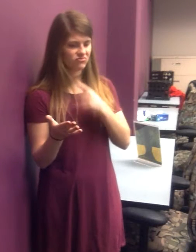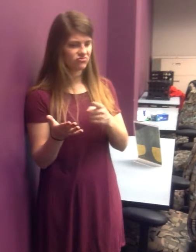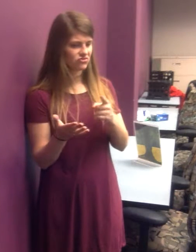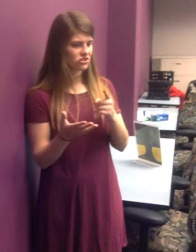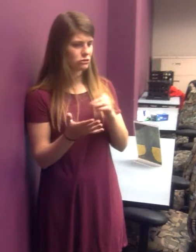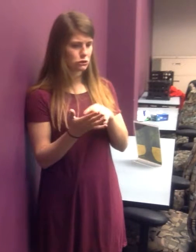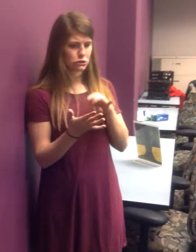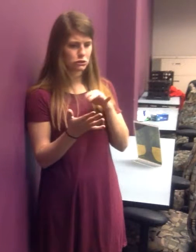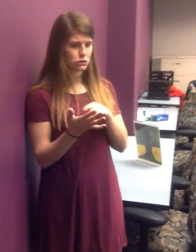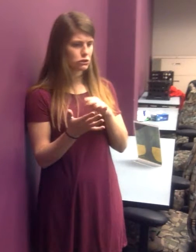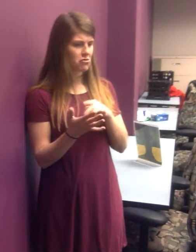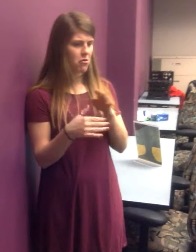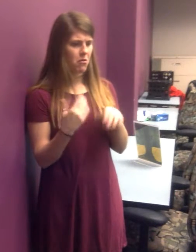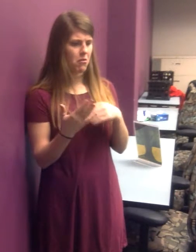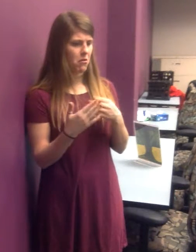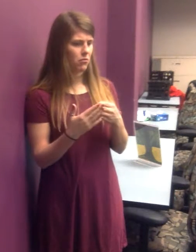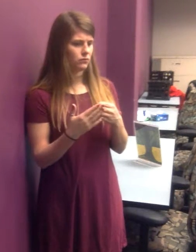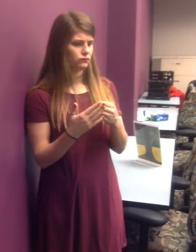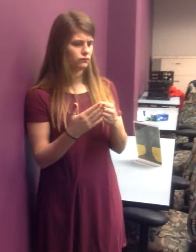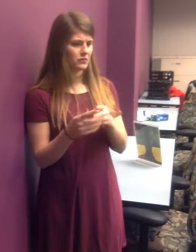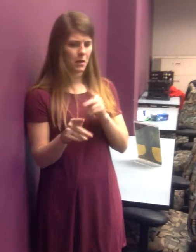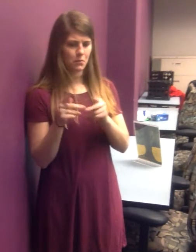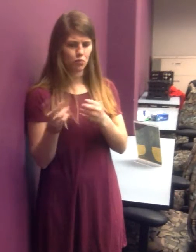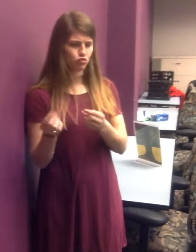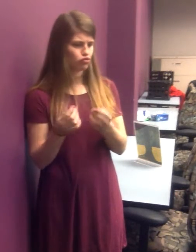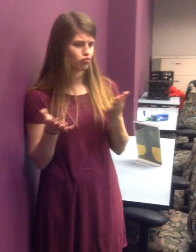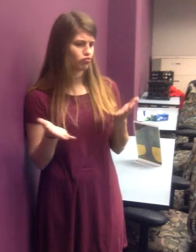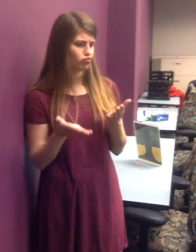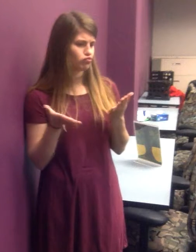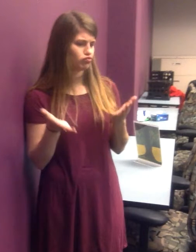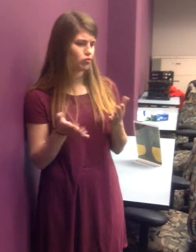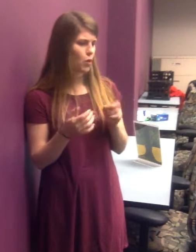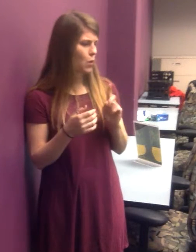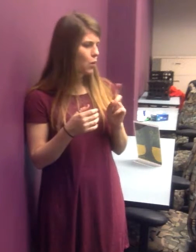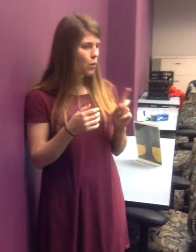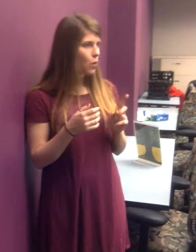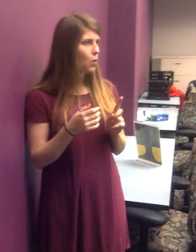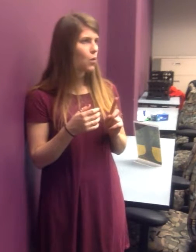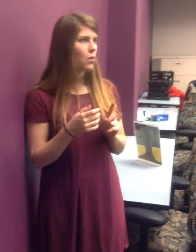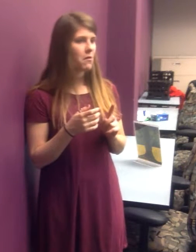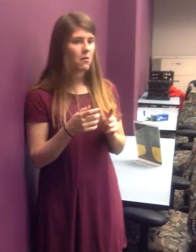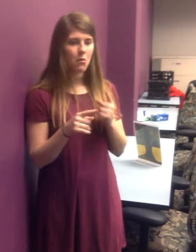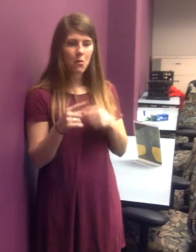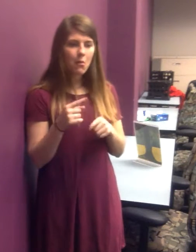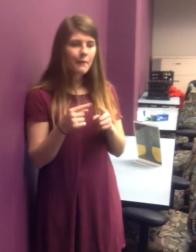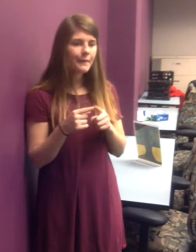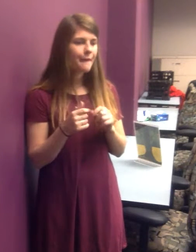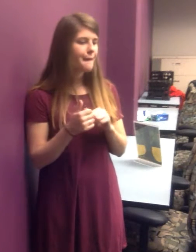study and where it was done and when it was done and how it was done. This book made better sense to me than what